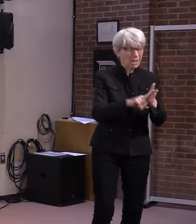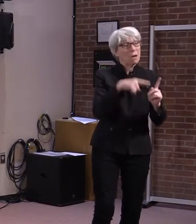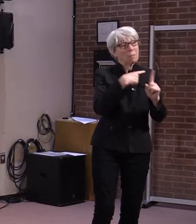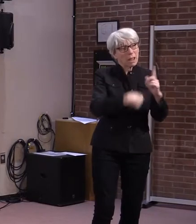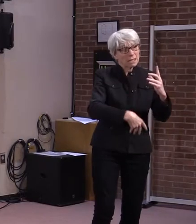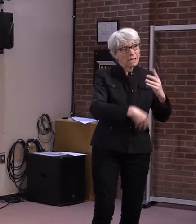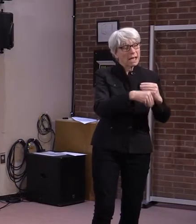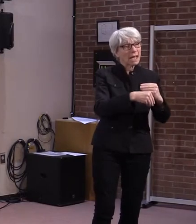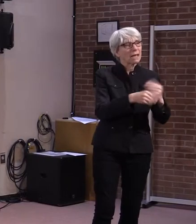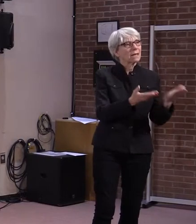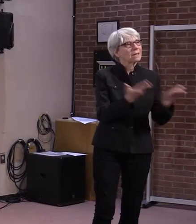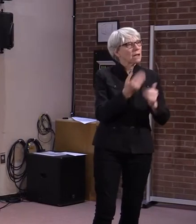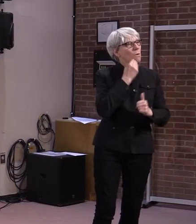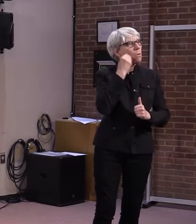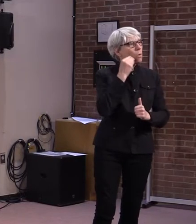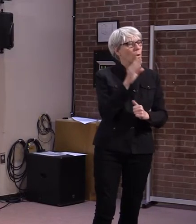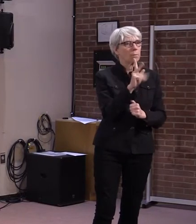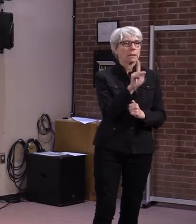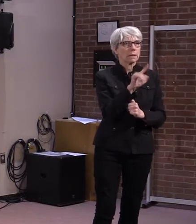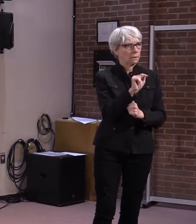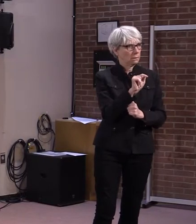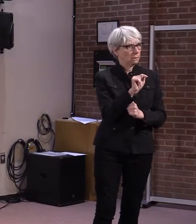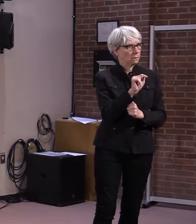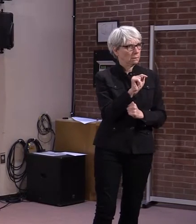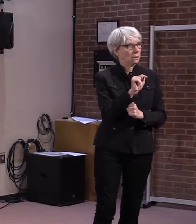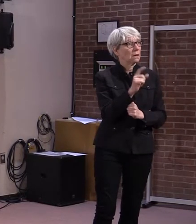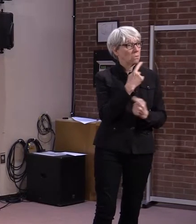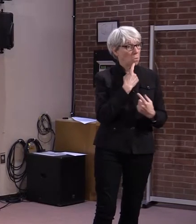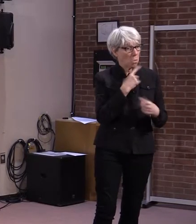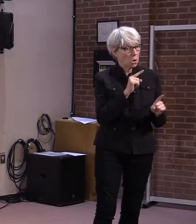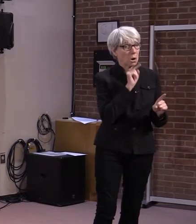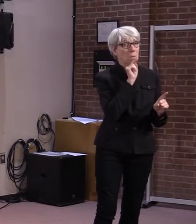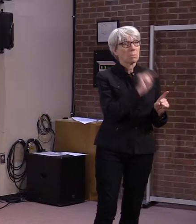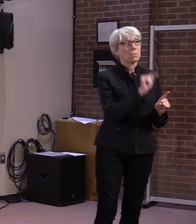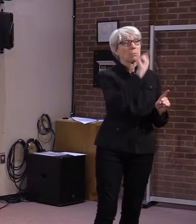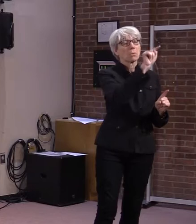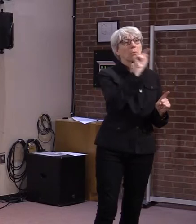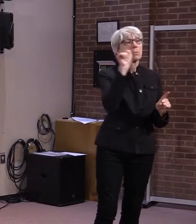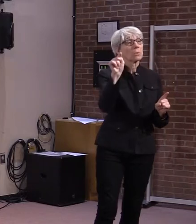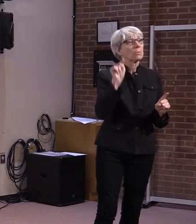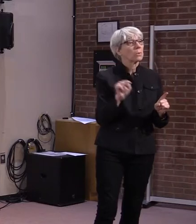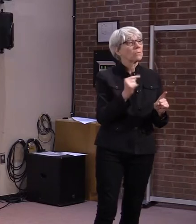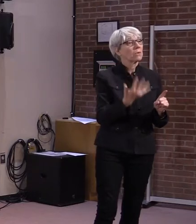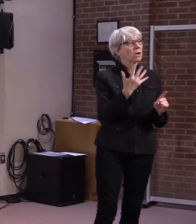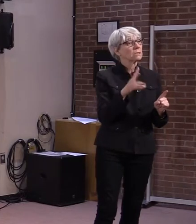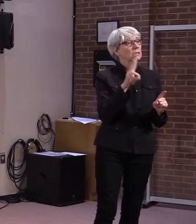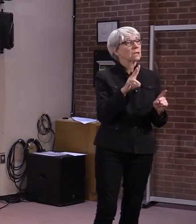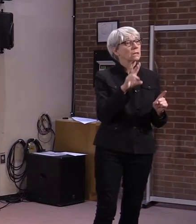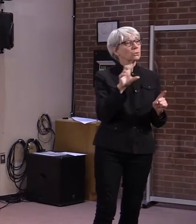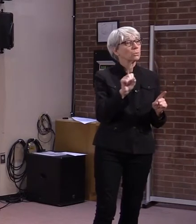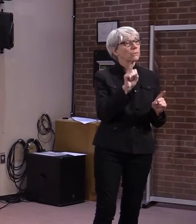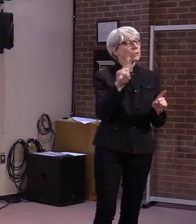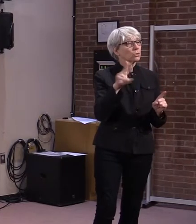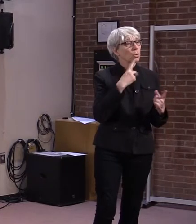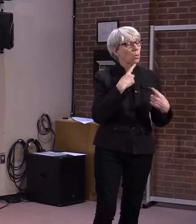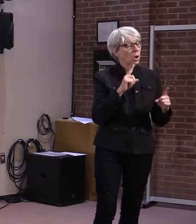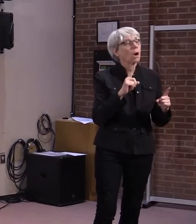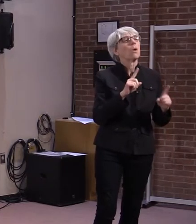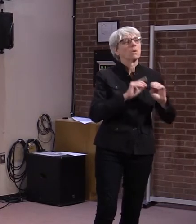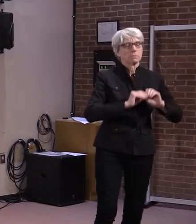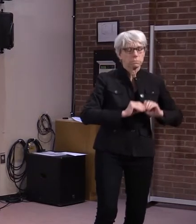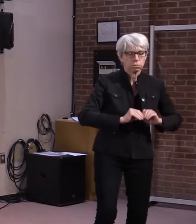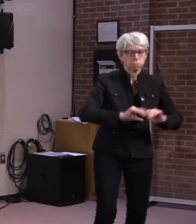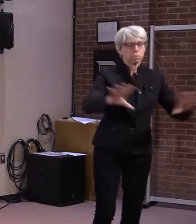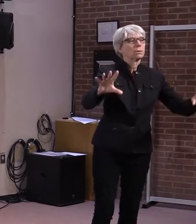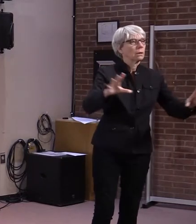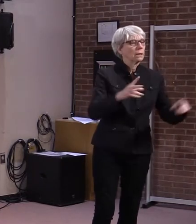those pilots, options will be expanded across the state over the next several weeks. We hope testing through the schools will better